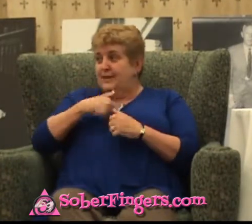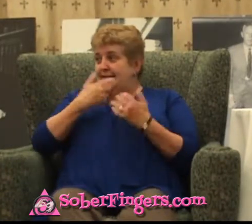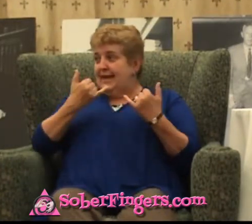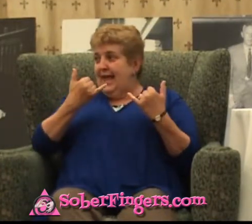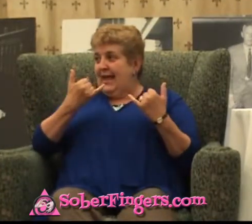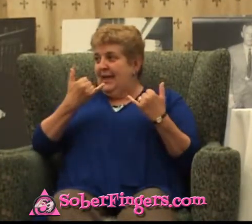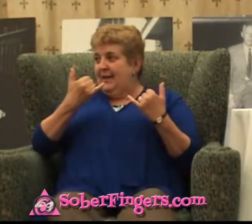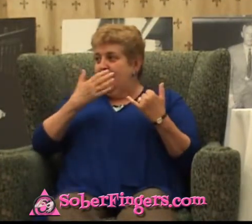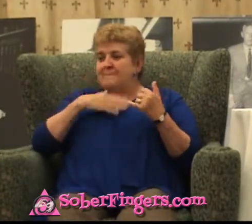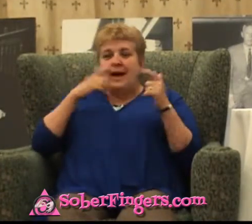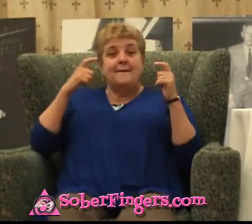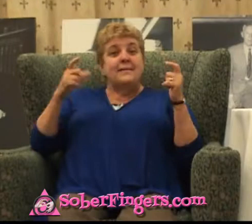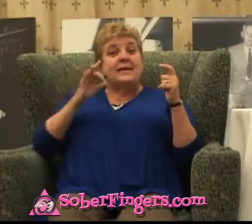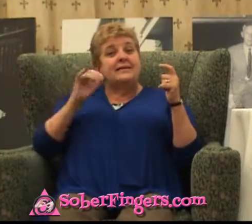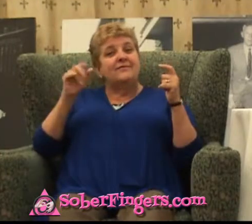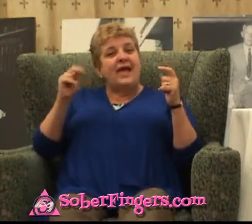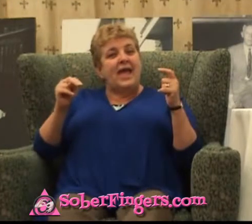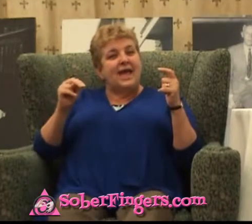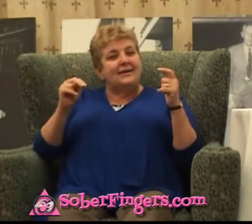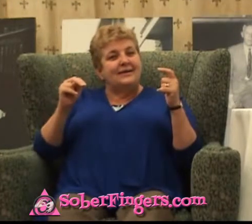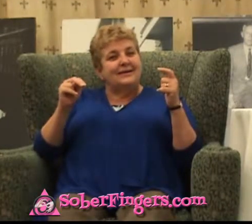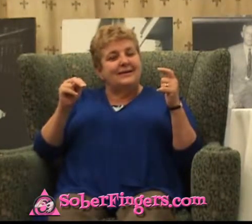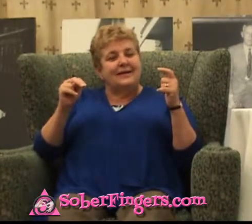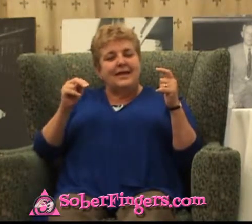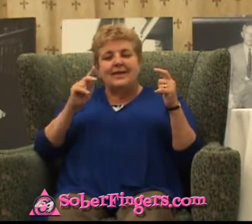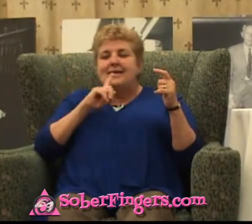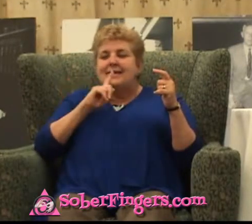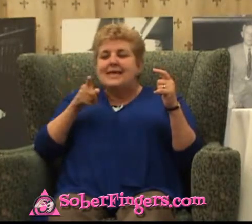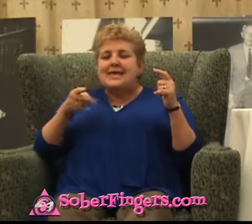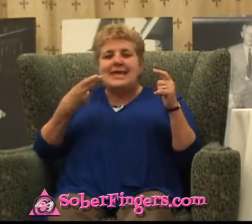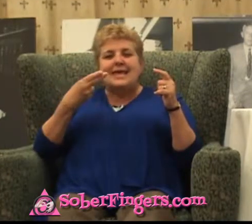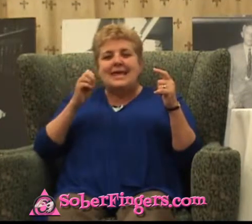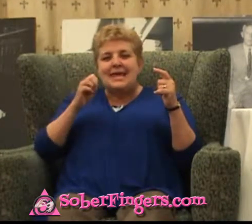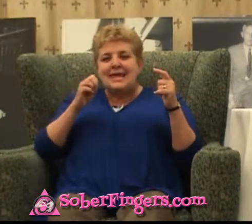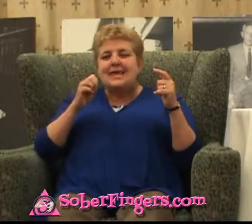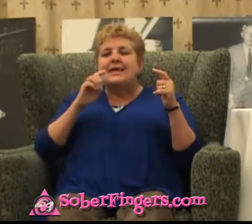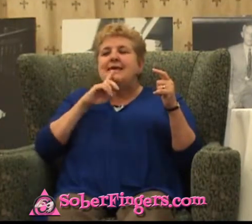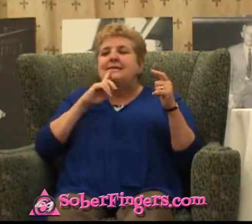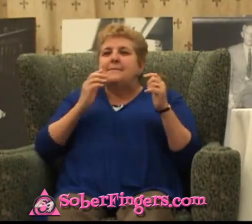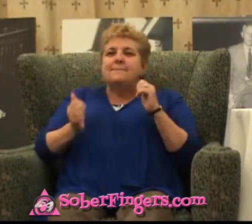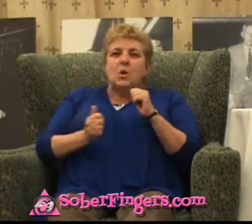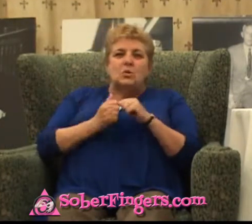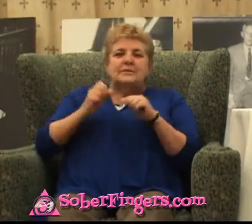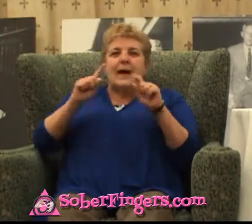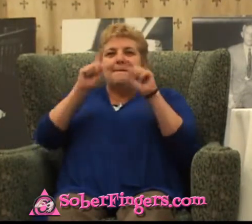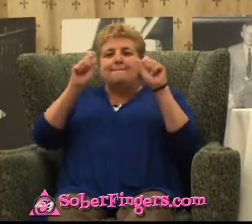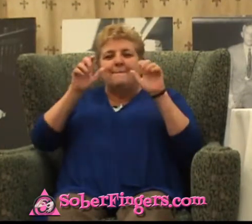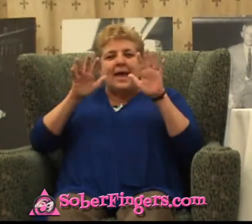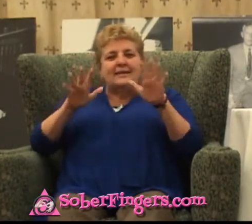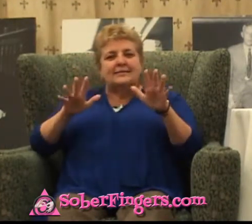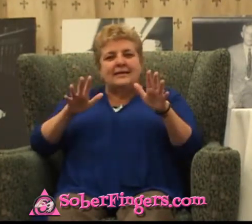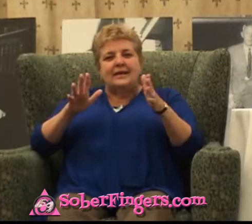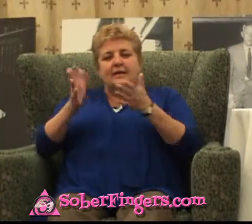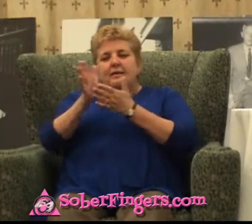is the most amazing, gracious, strong, kind,